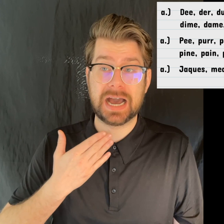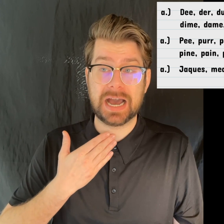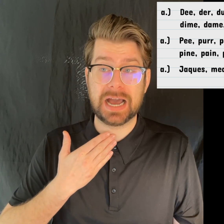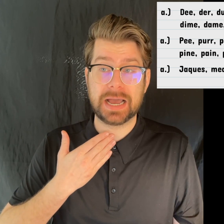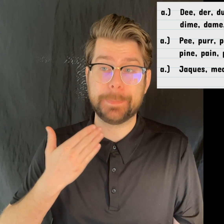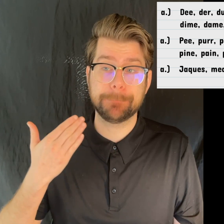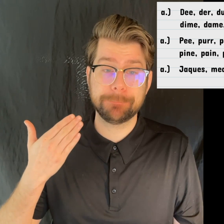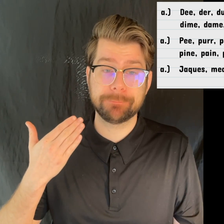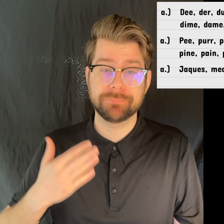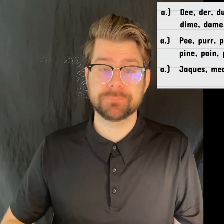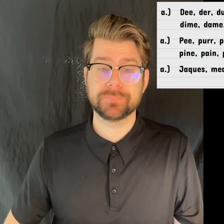dime,